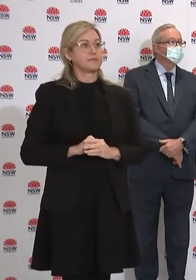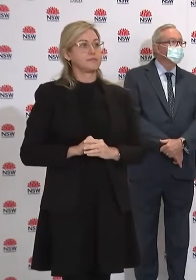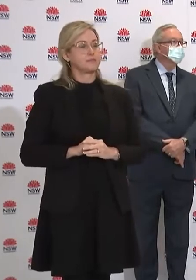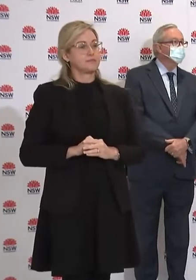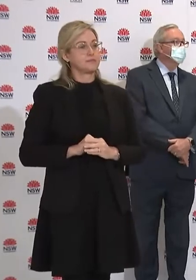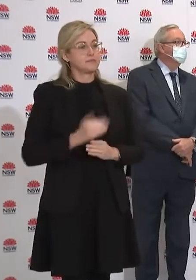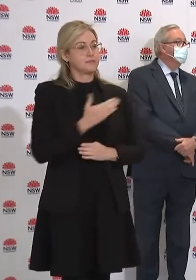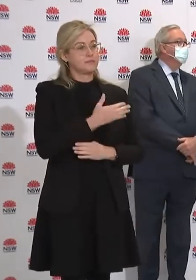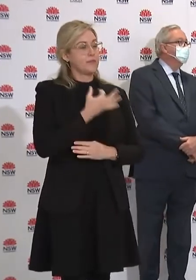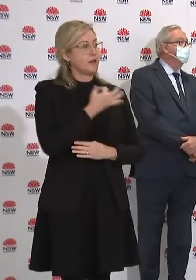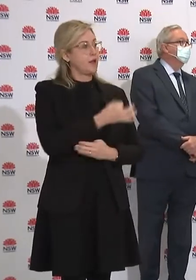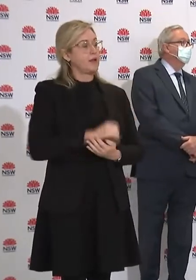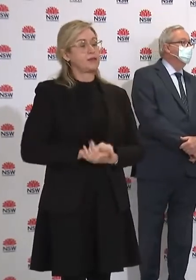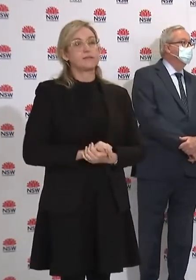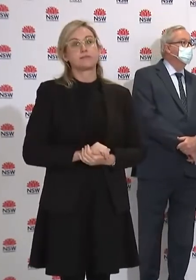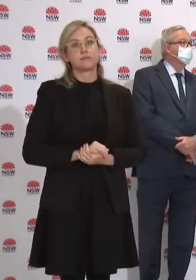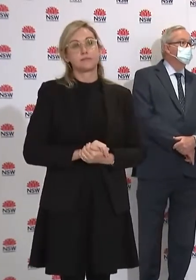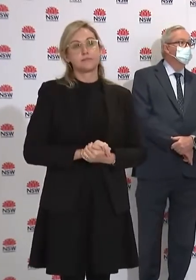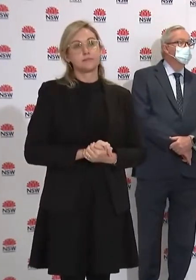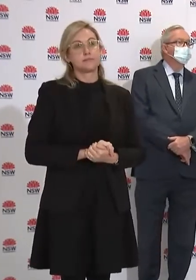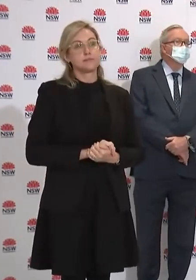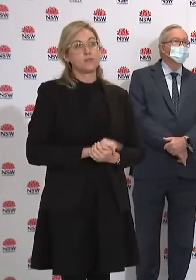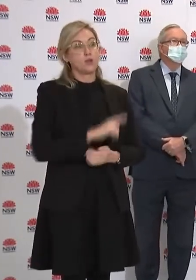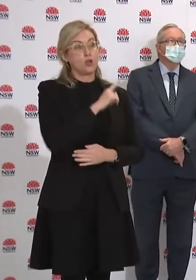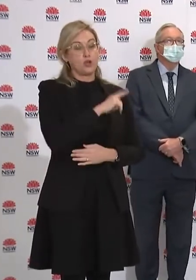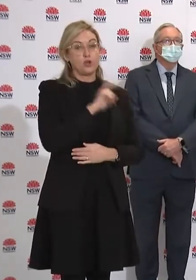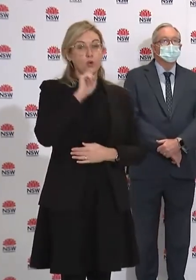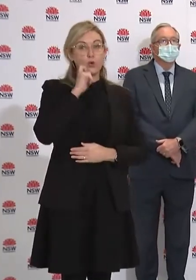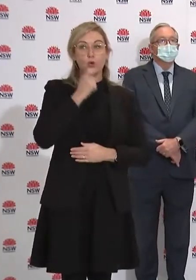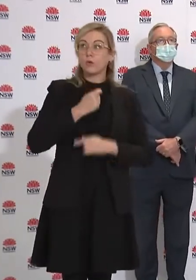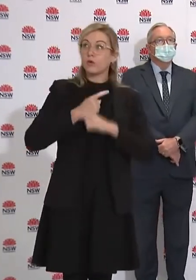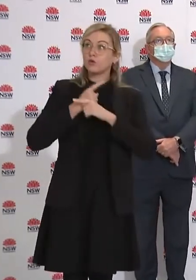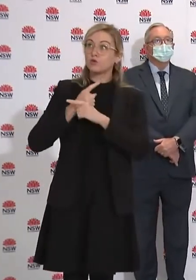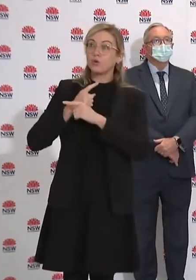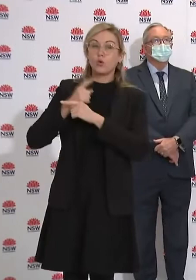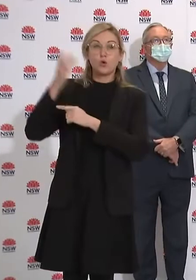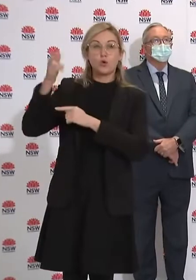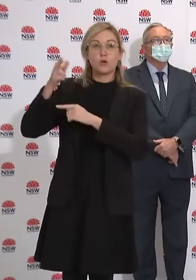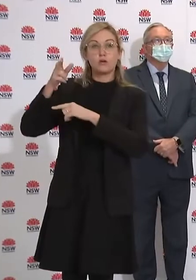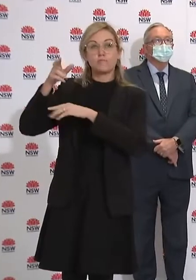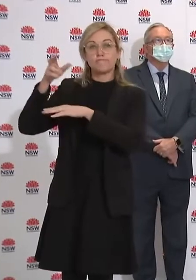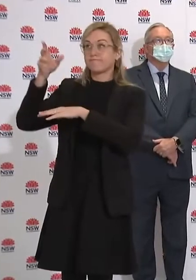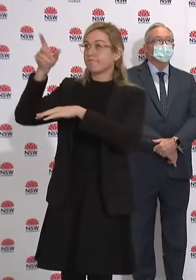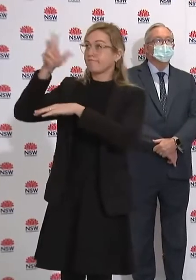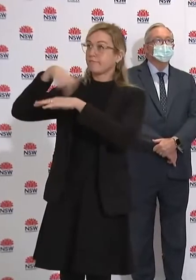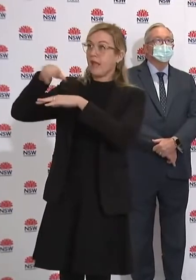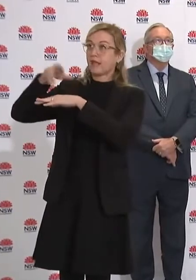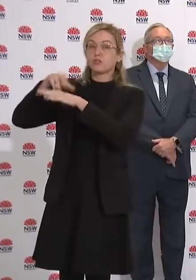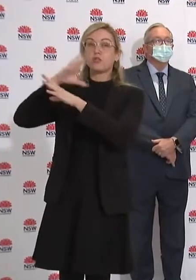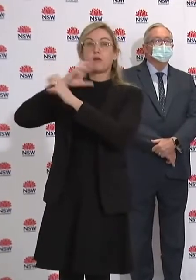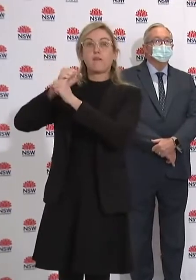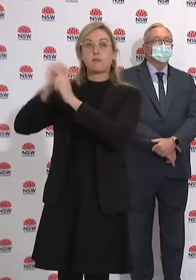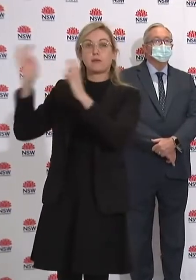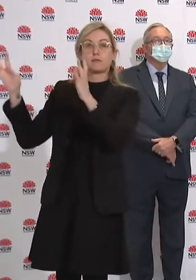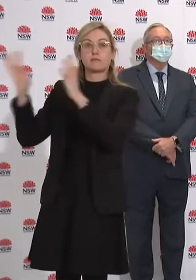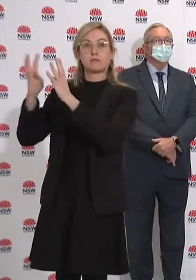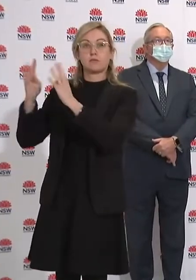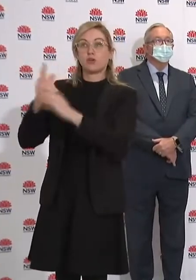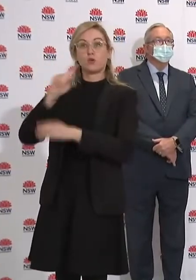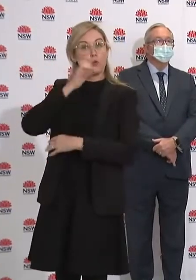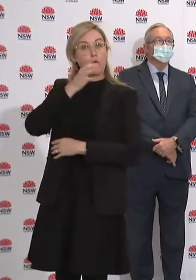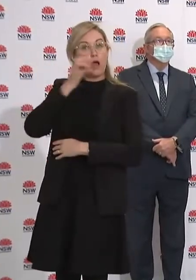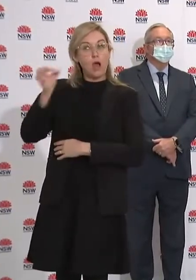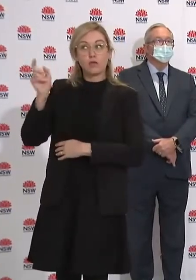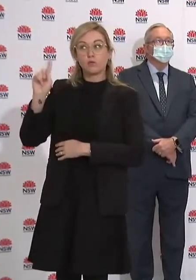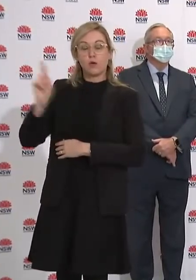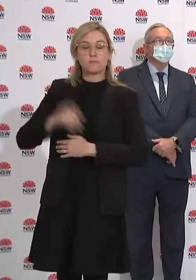your request to National Cabinet be today for how many Pfizer doses and how soon do you want them here? Look, our